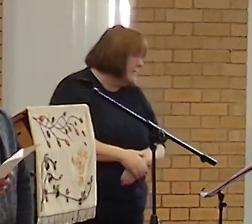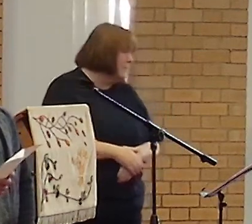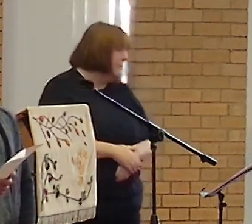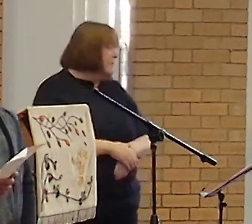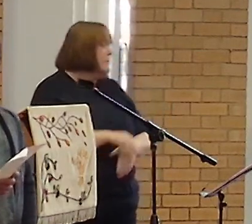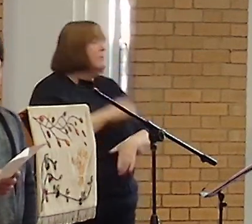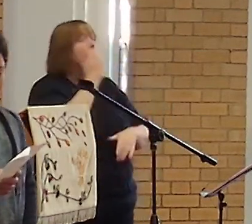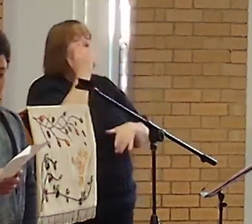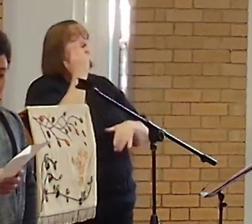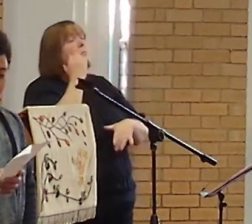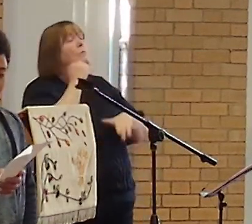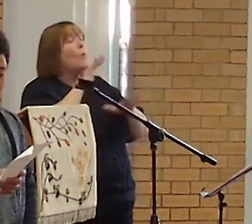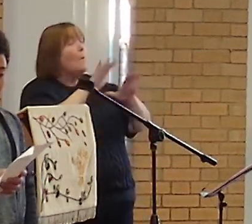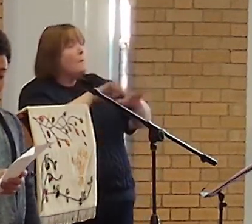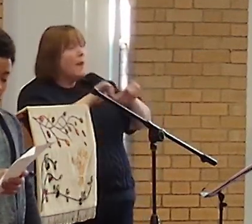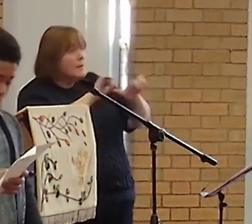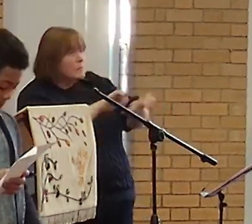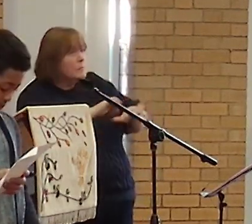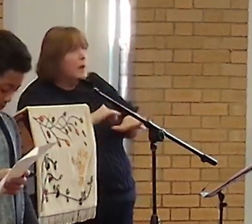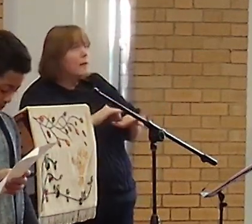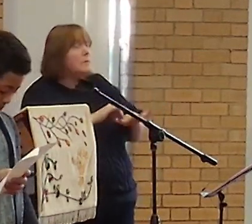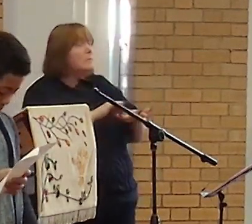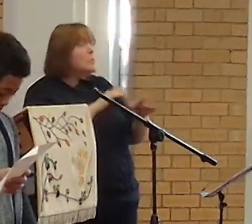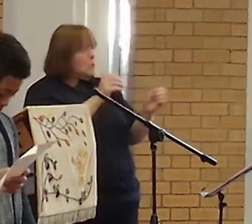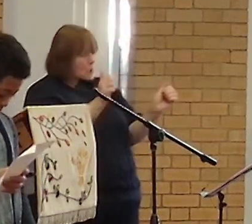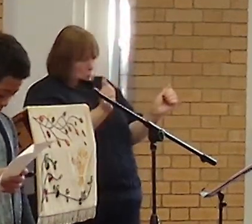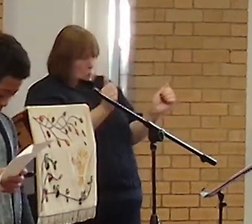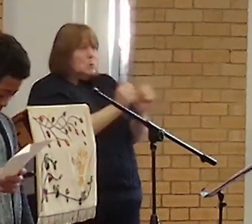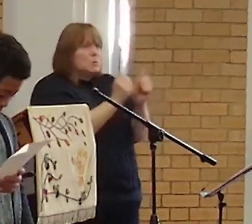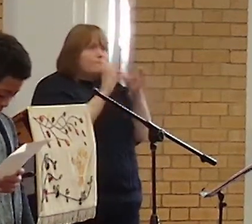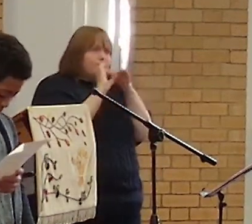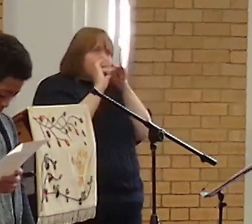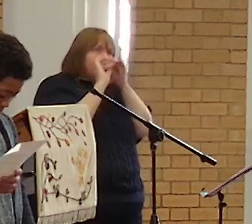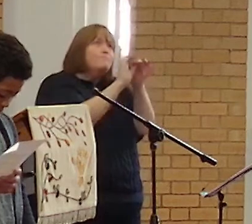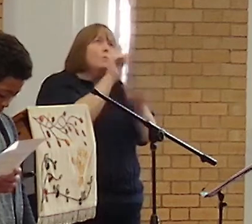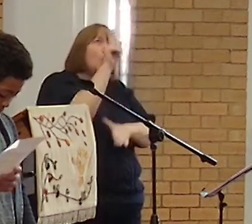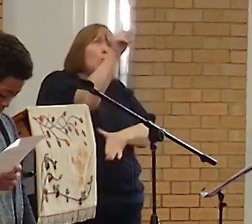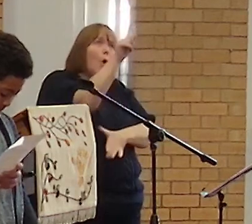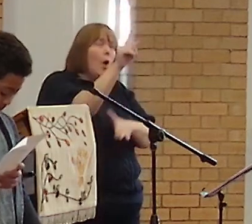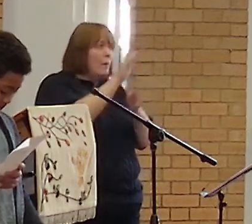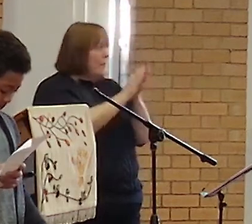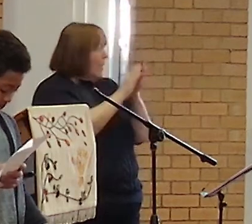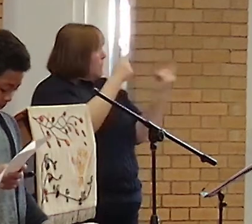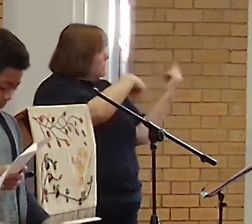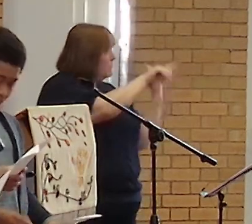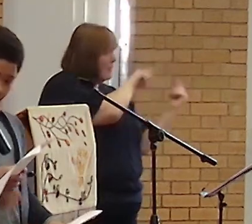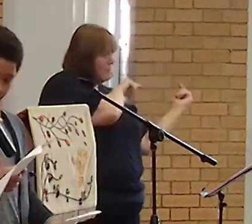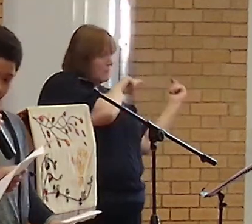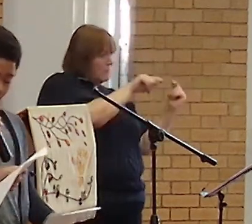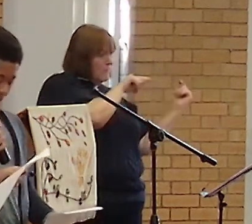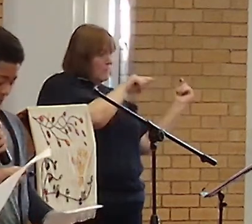You're blessed when your commitment to God provokes persecution. The persecution drives you even deeper into God's kingdom.